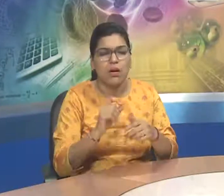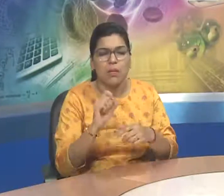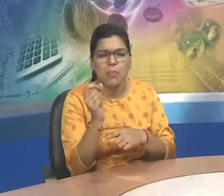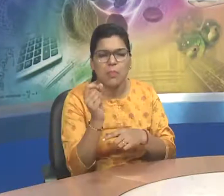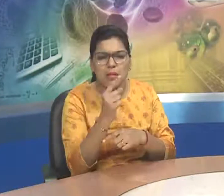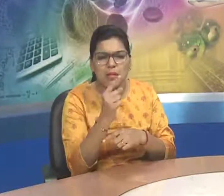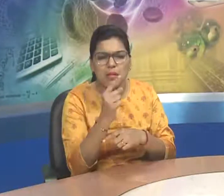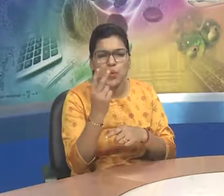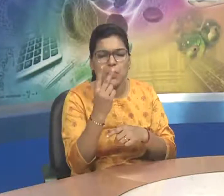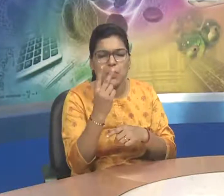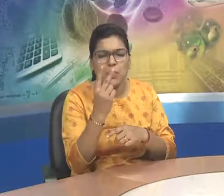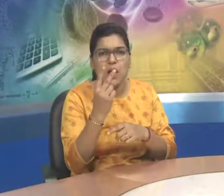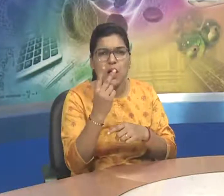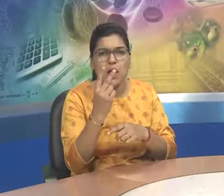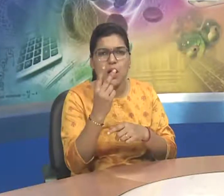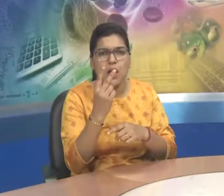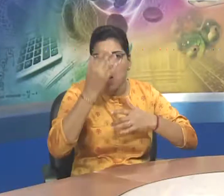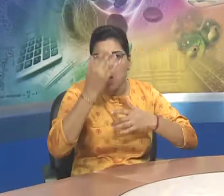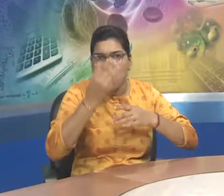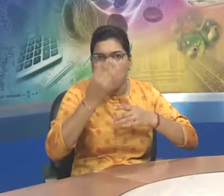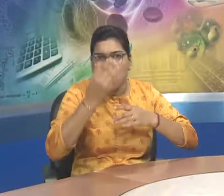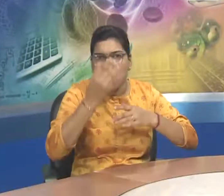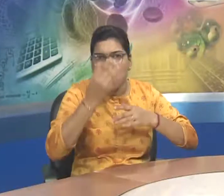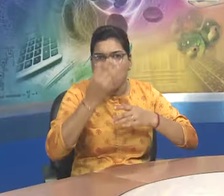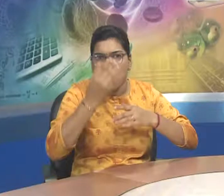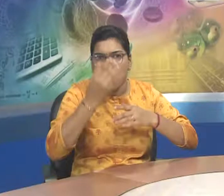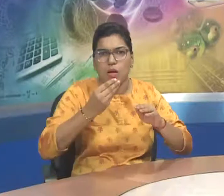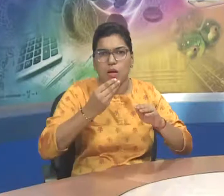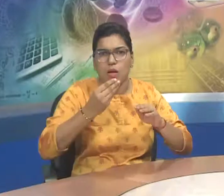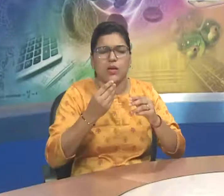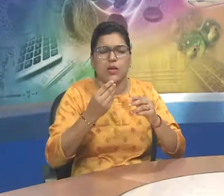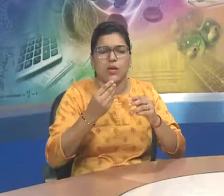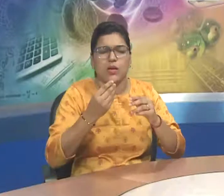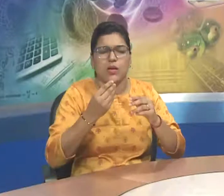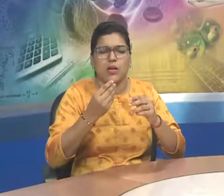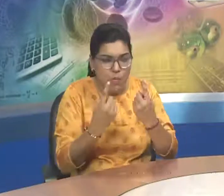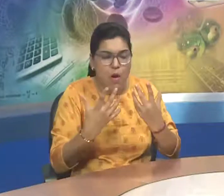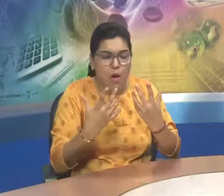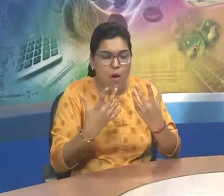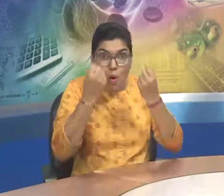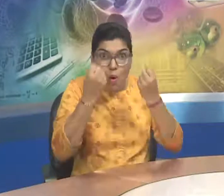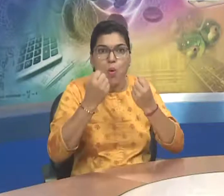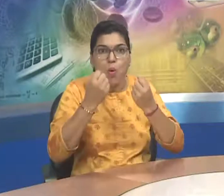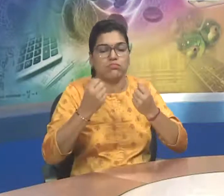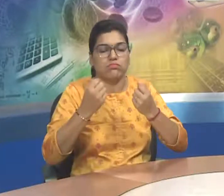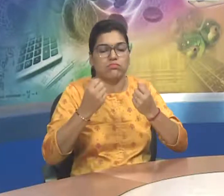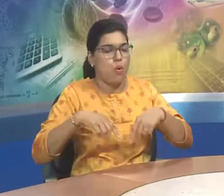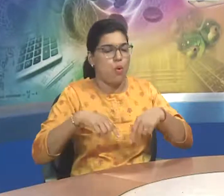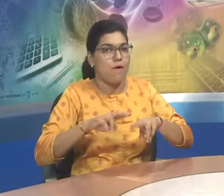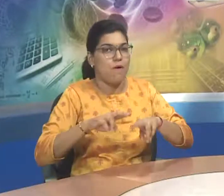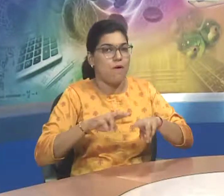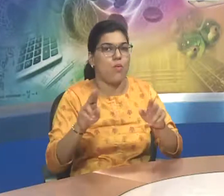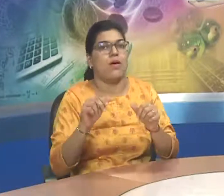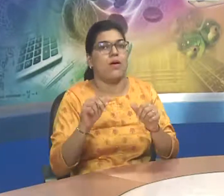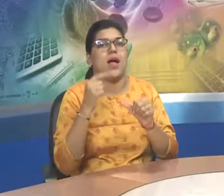entered in your body in 1 month or 2 months,